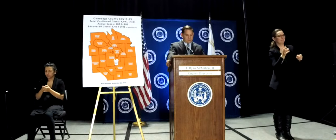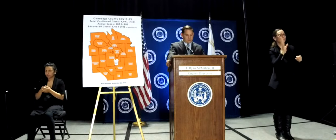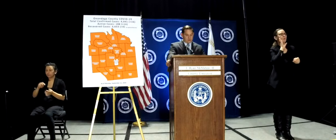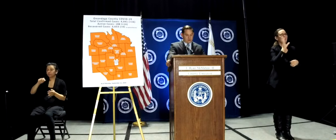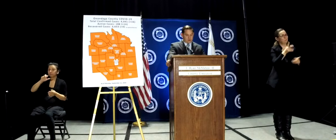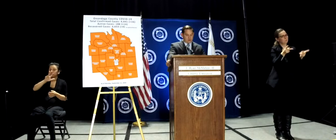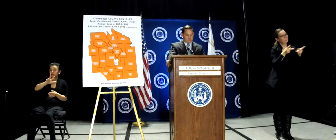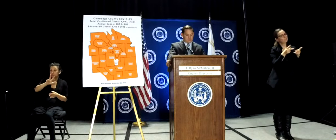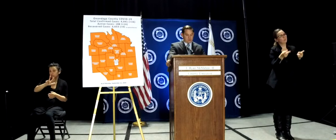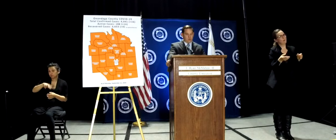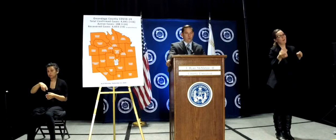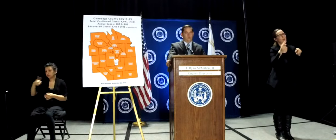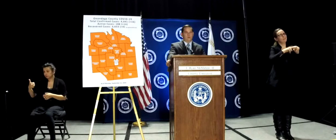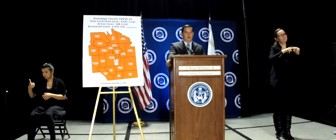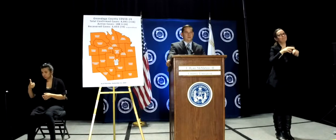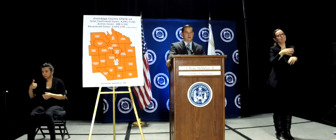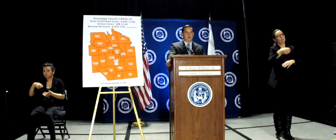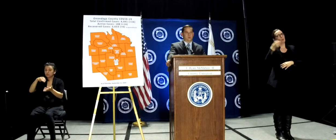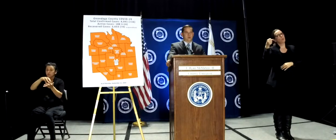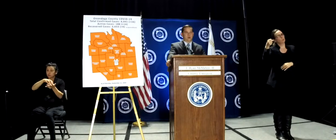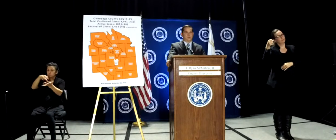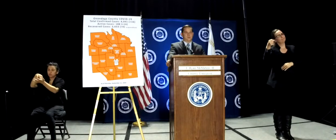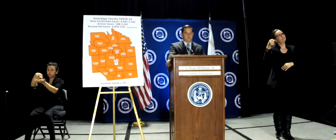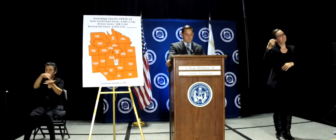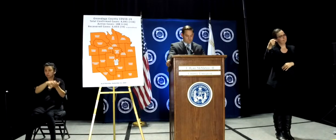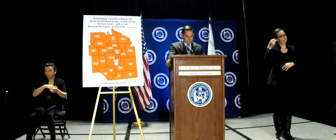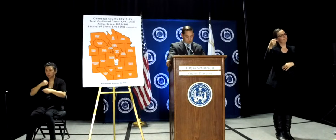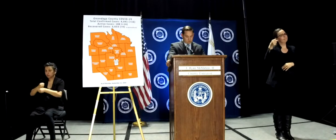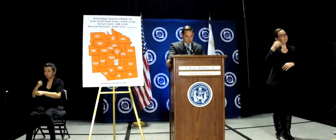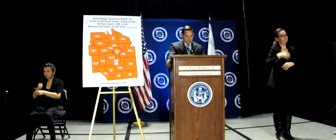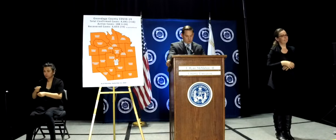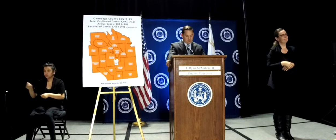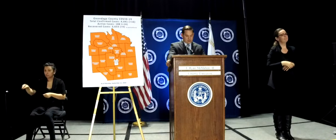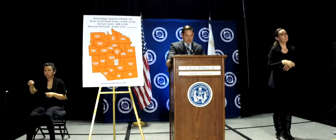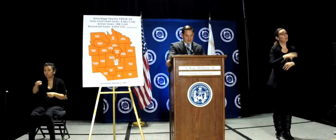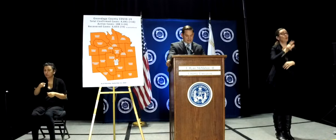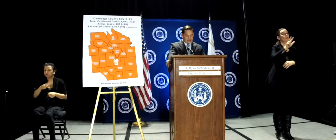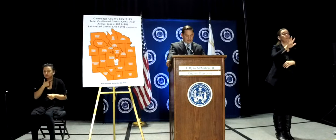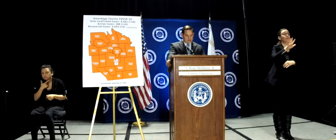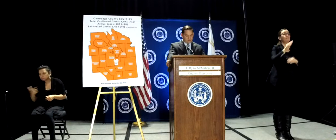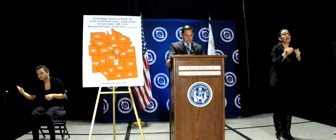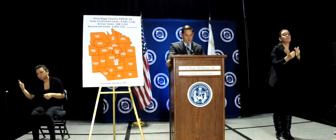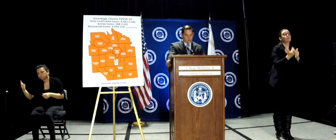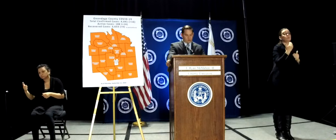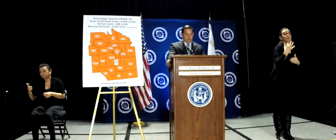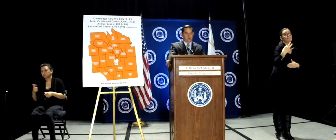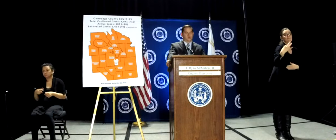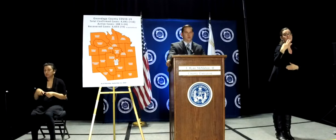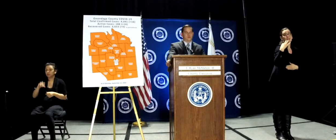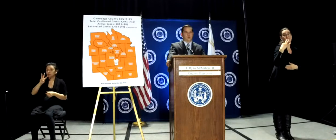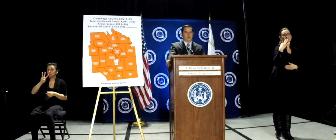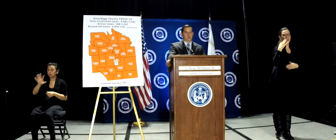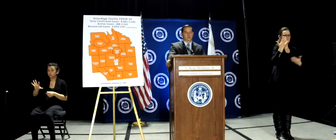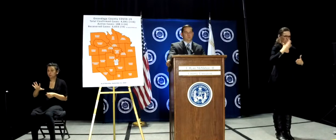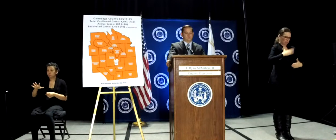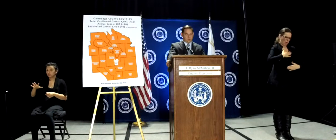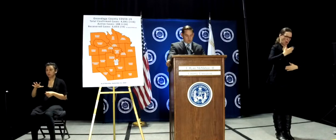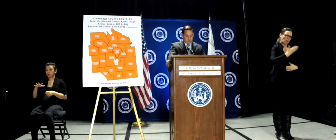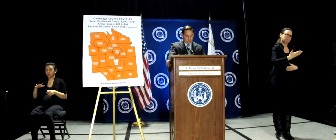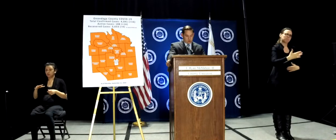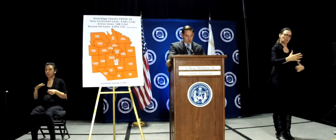35 new voluntary retirements. We had 19 compulsory